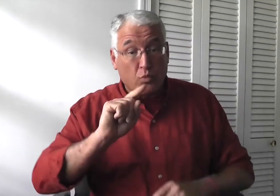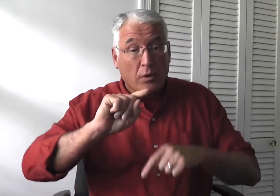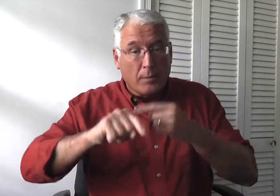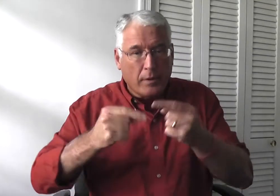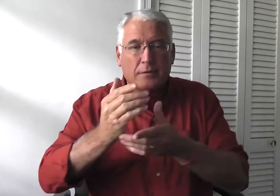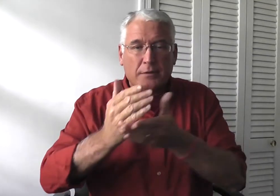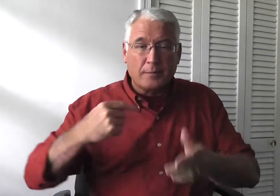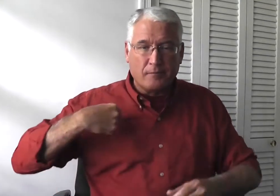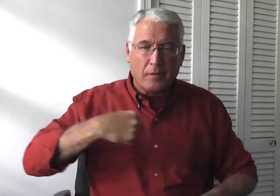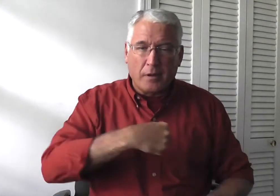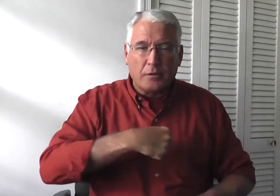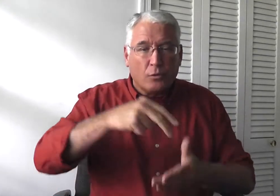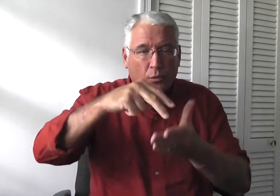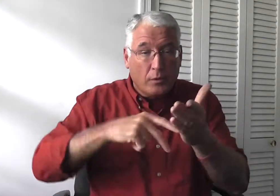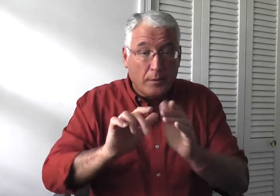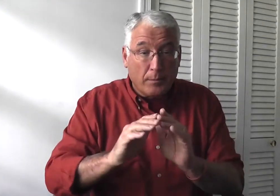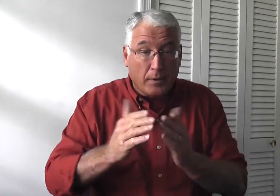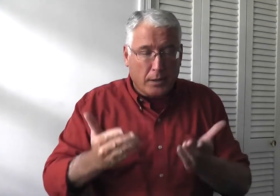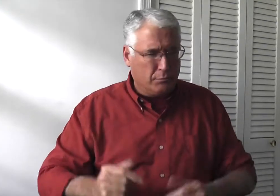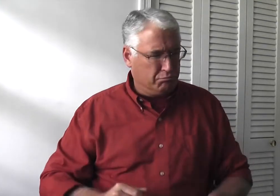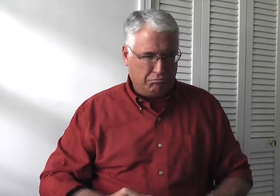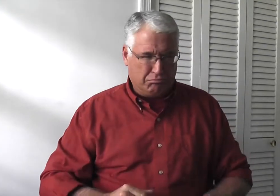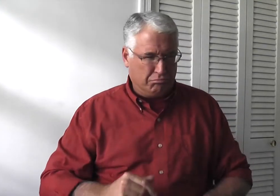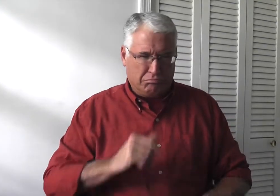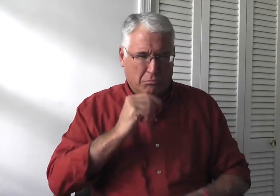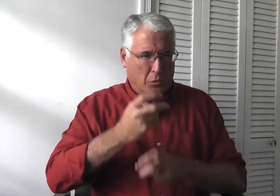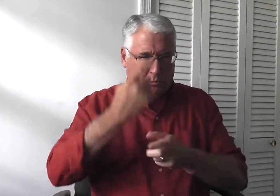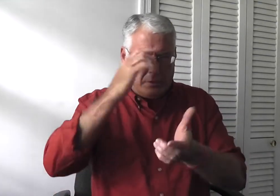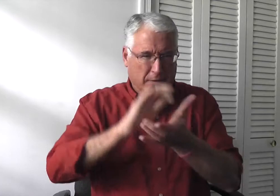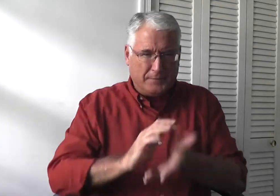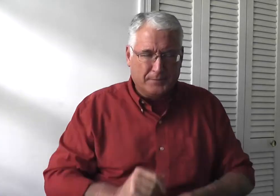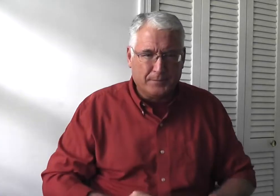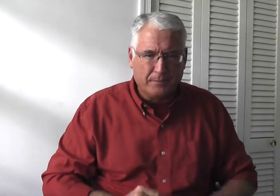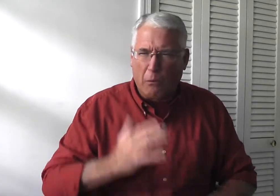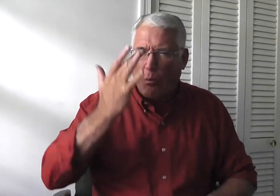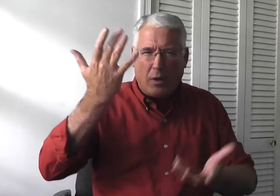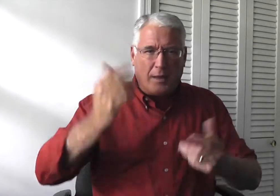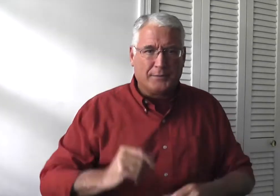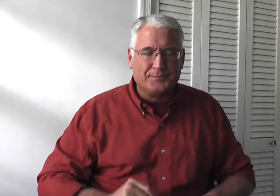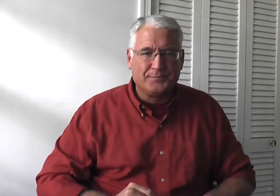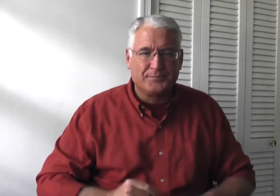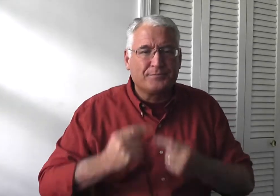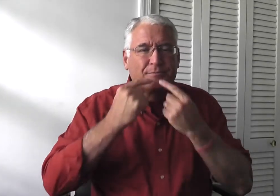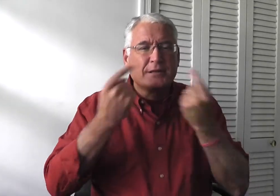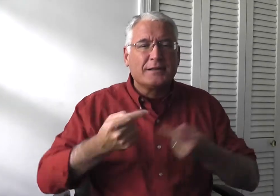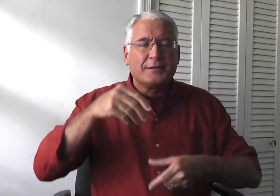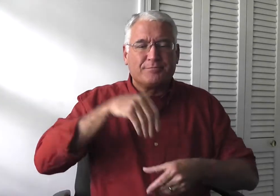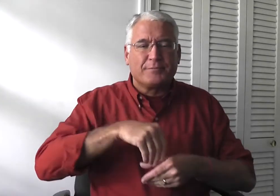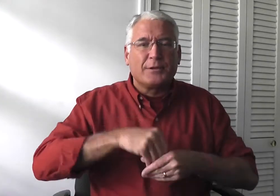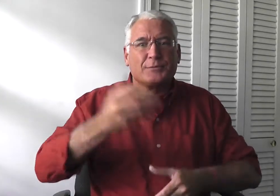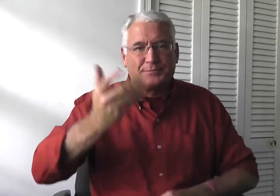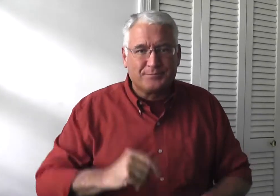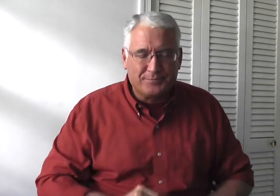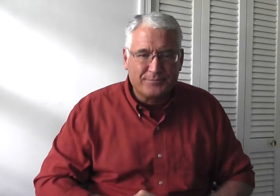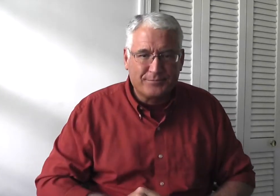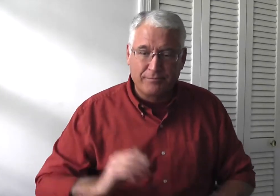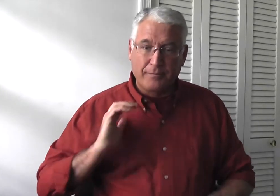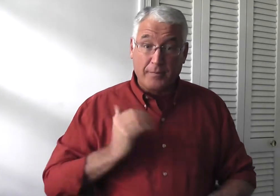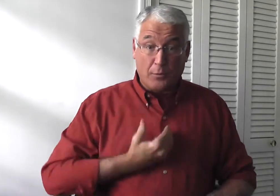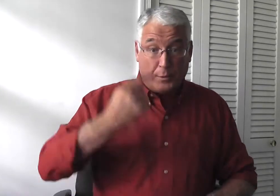teaching. That's the same that is true with people today reading the Bible. And they don't believe. They say, no, this isn't true. It's because they